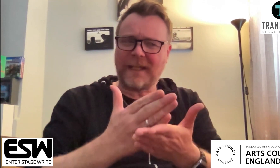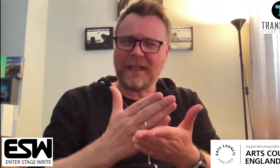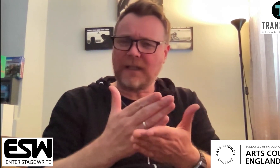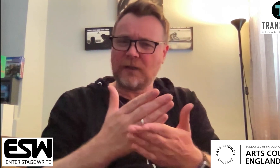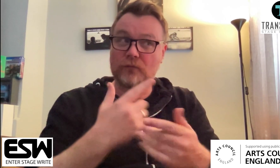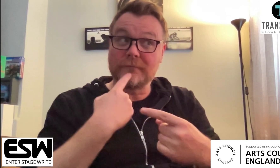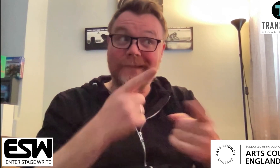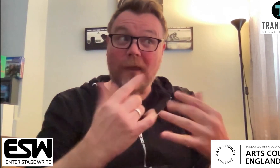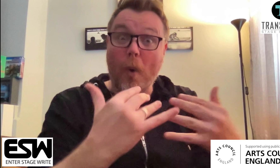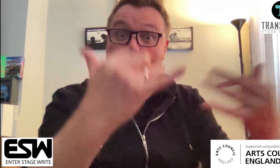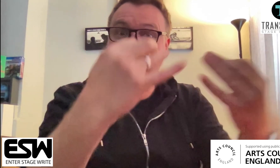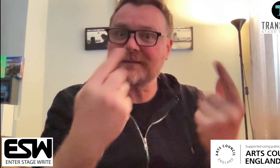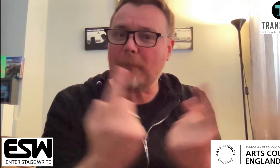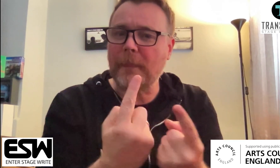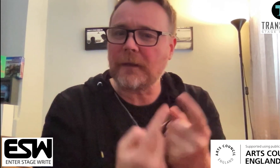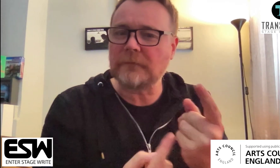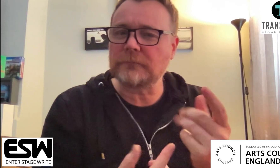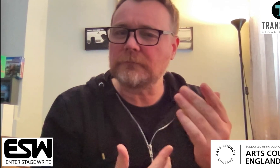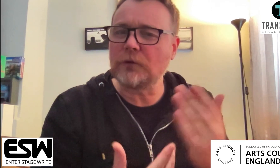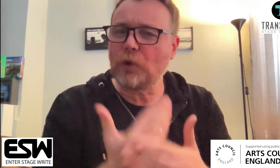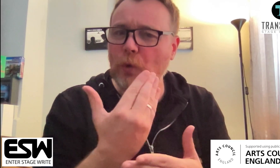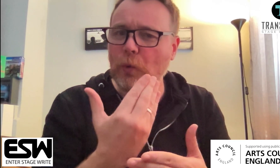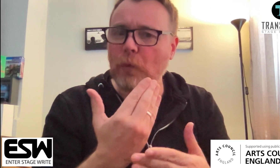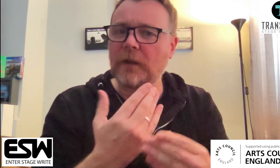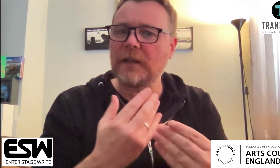story, you're trying to tell the audience something new,